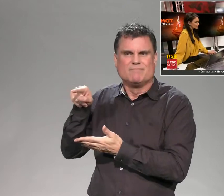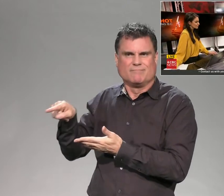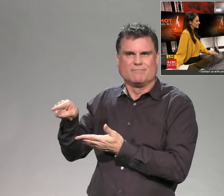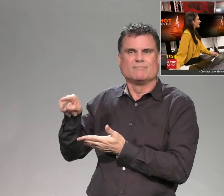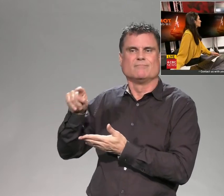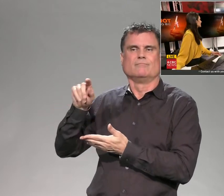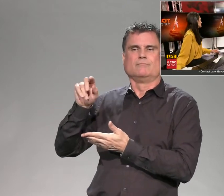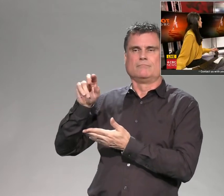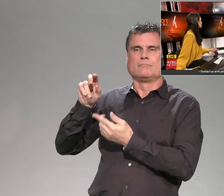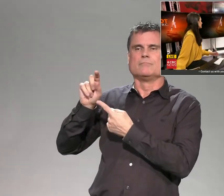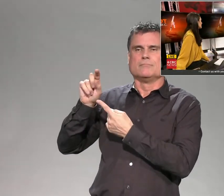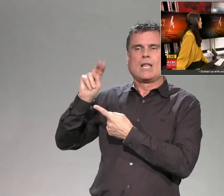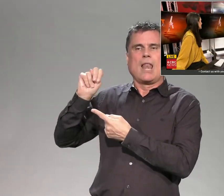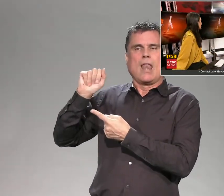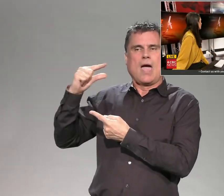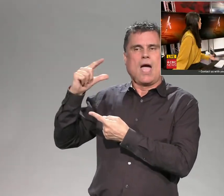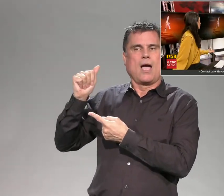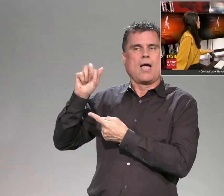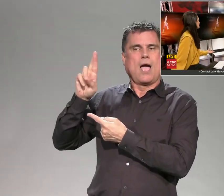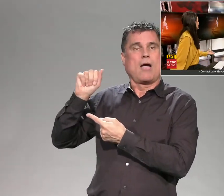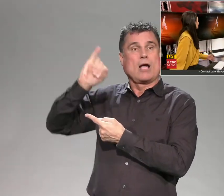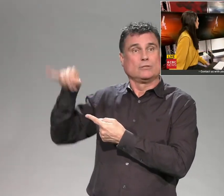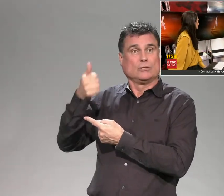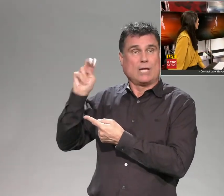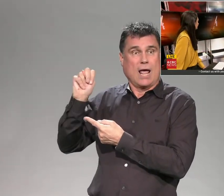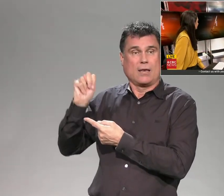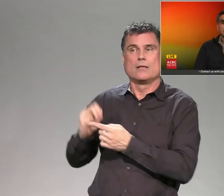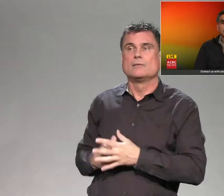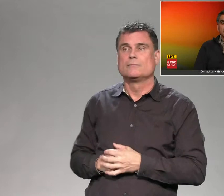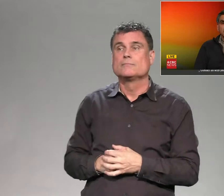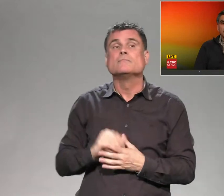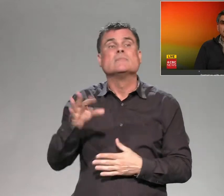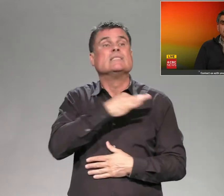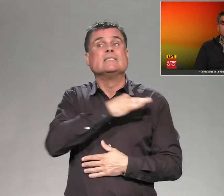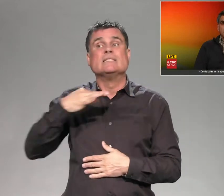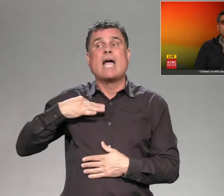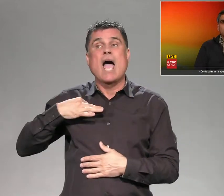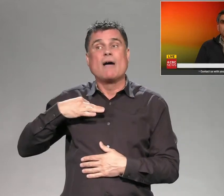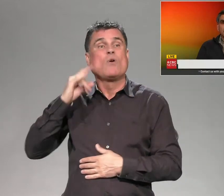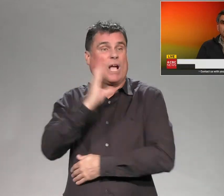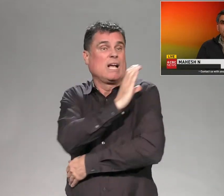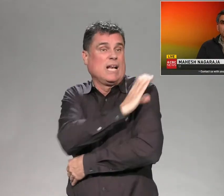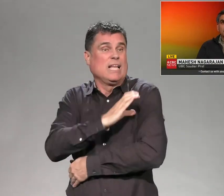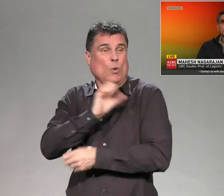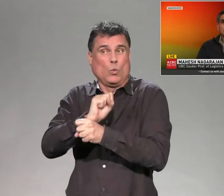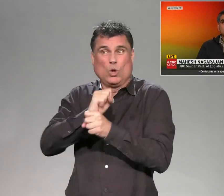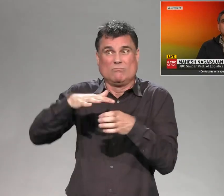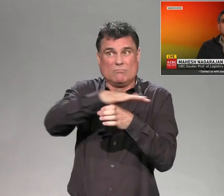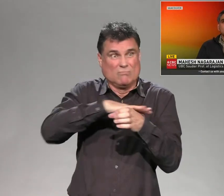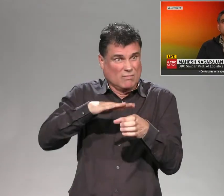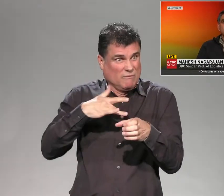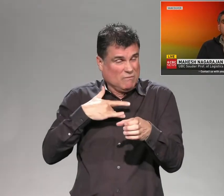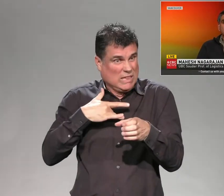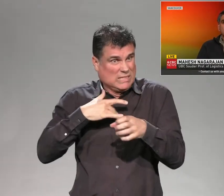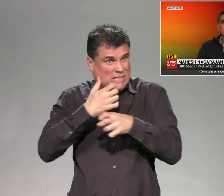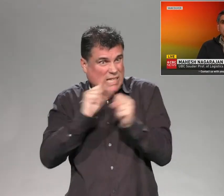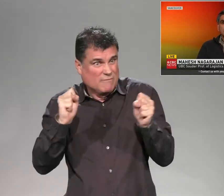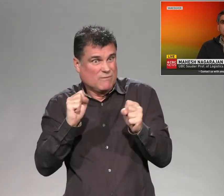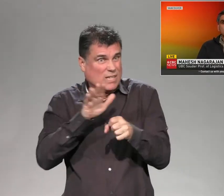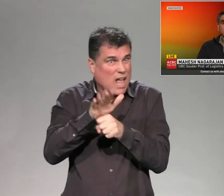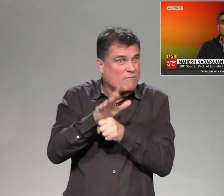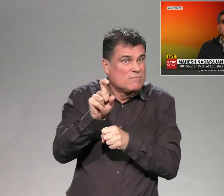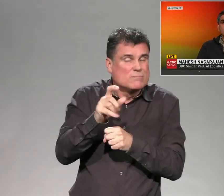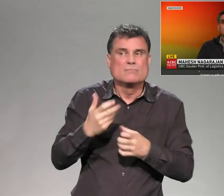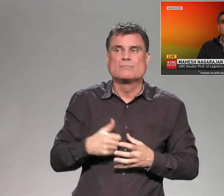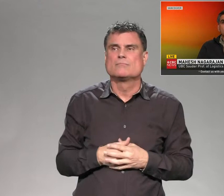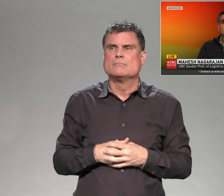when it comes to staffing these facilities, and are there enough staff? Well, thank you. I don't know if there's enough staff. That's not a question I can